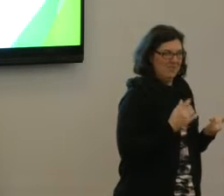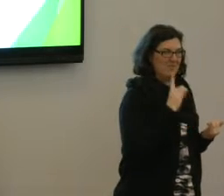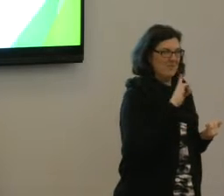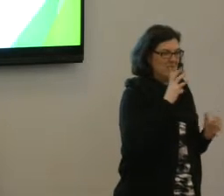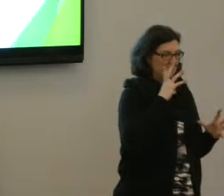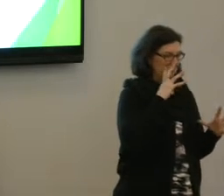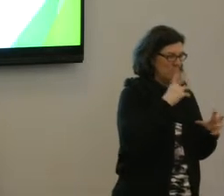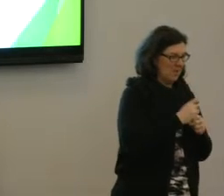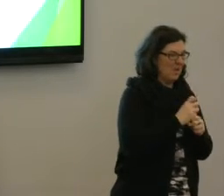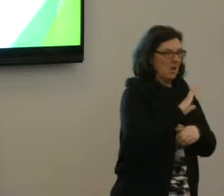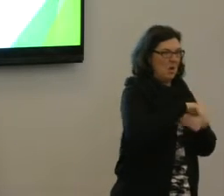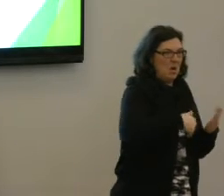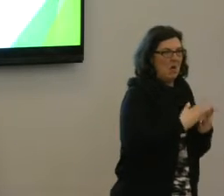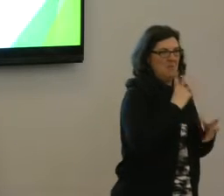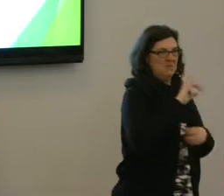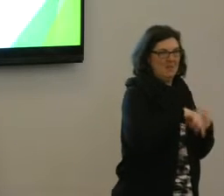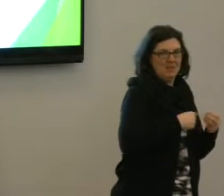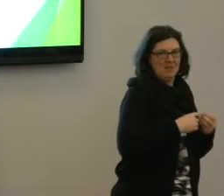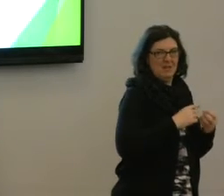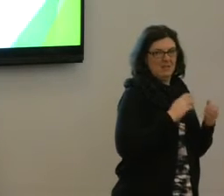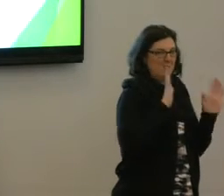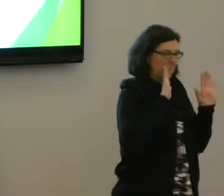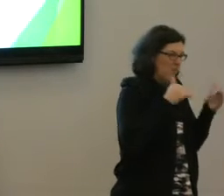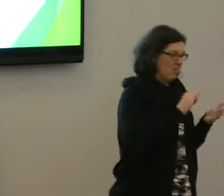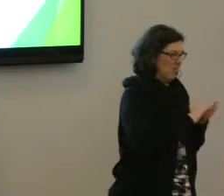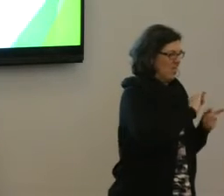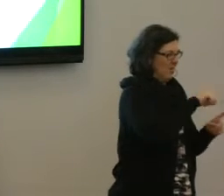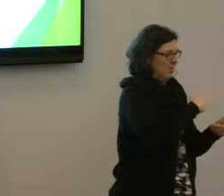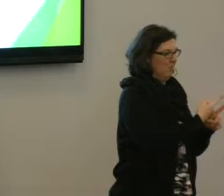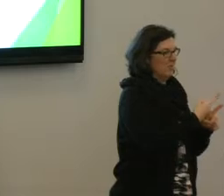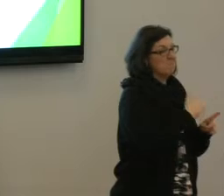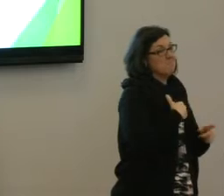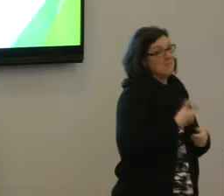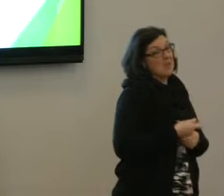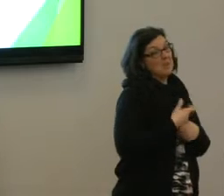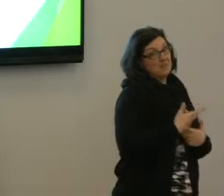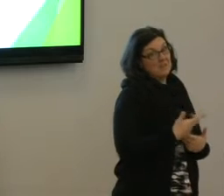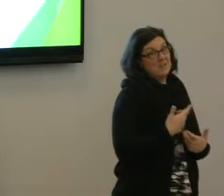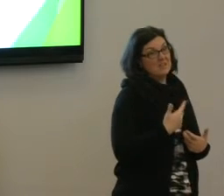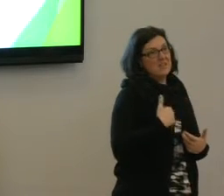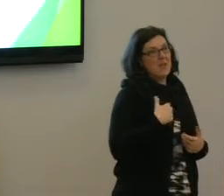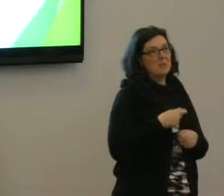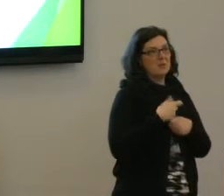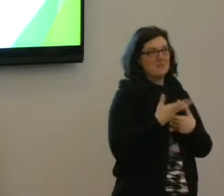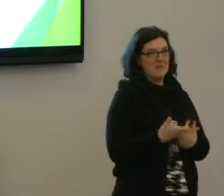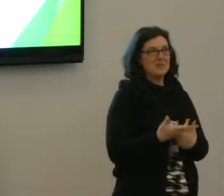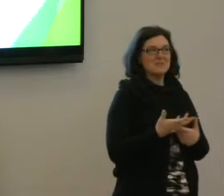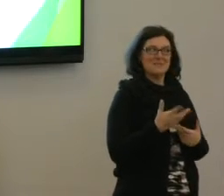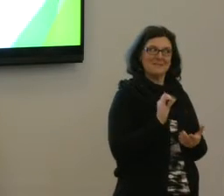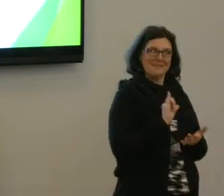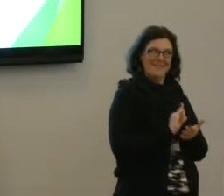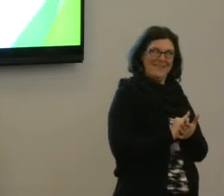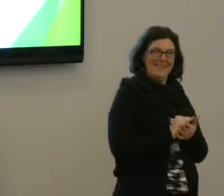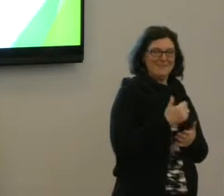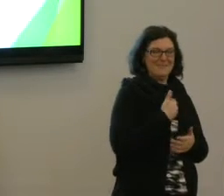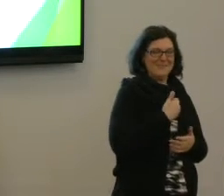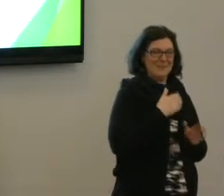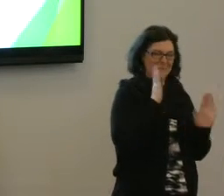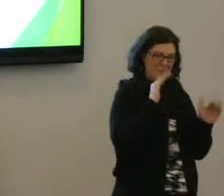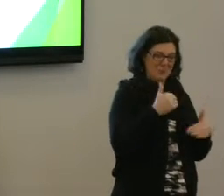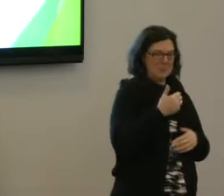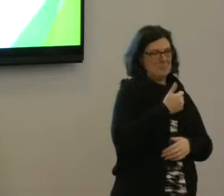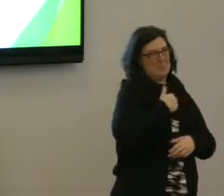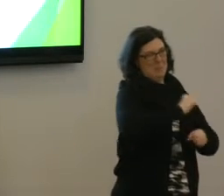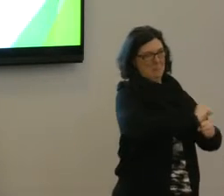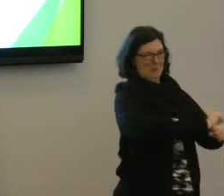all we do. In many ways, I confess, I would go to the confessional booth about that.